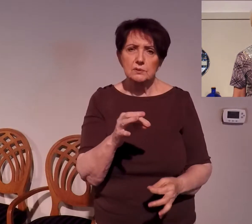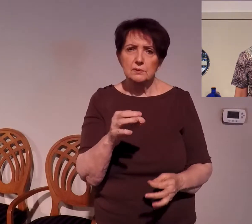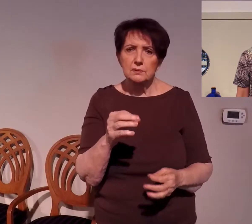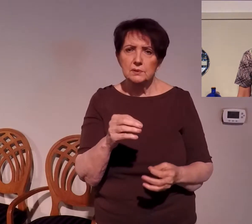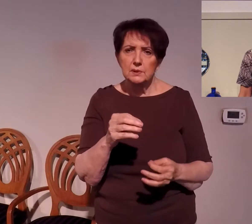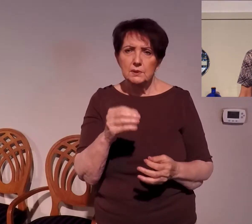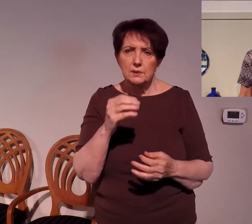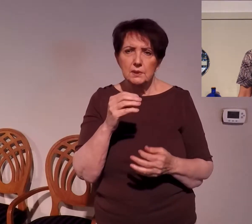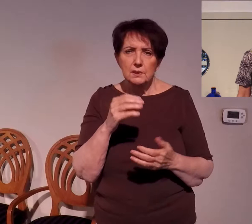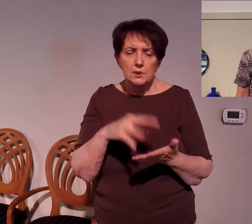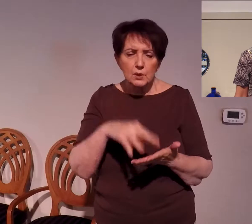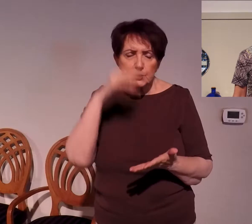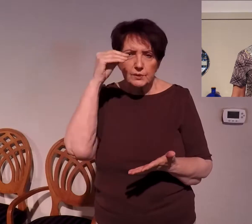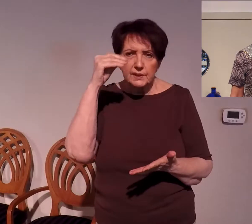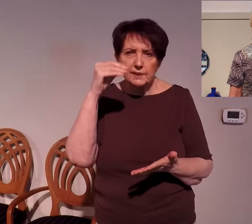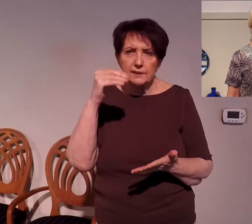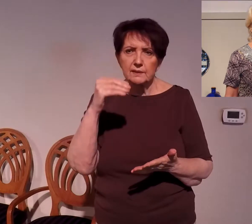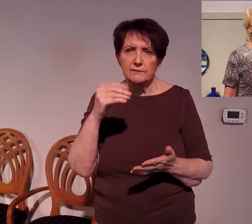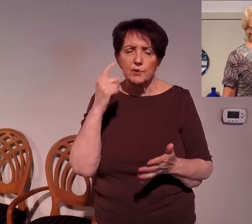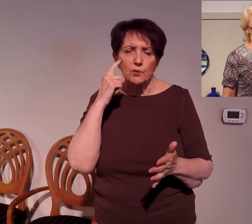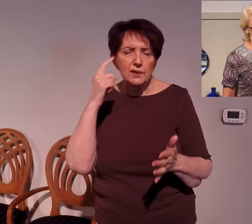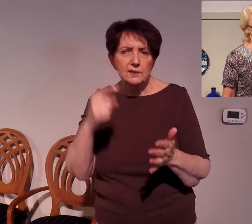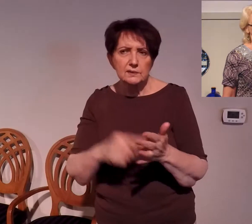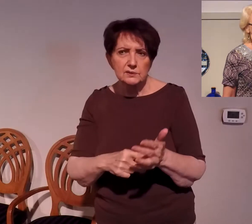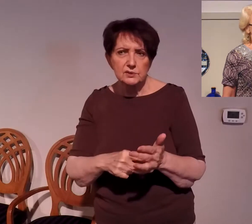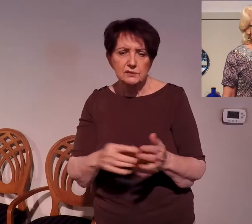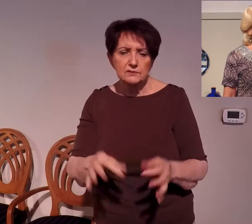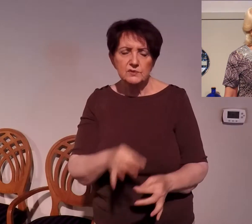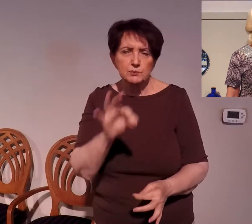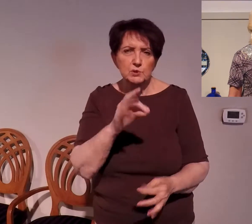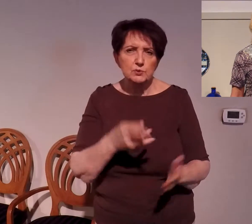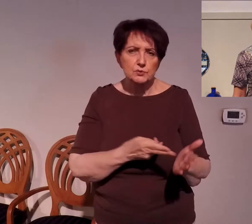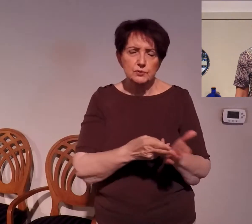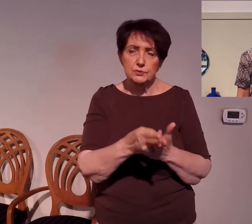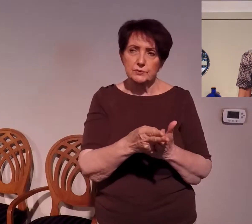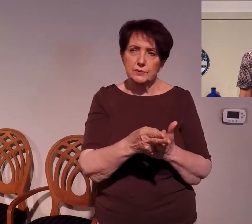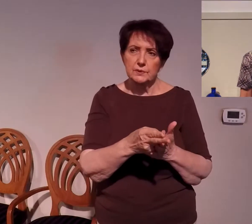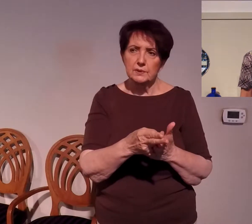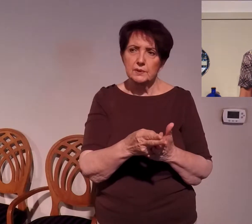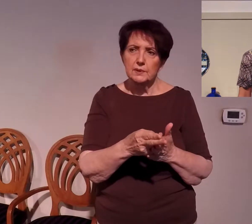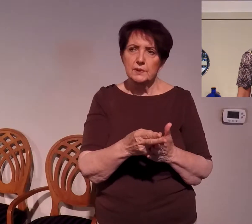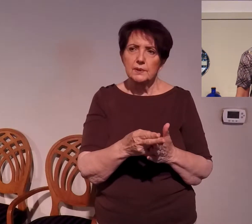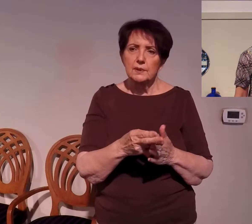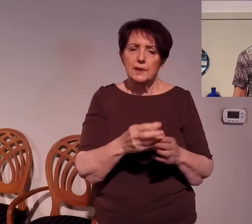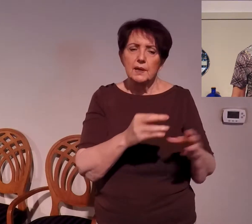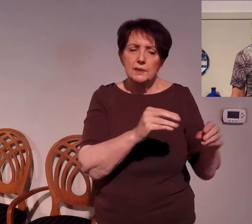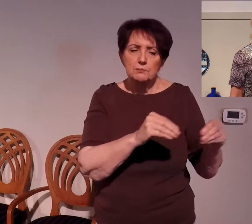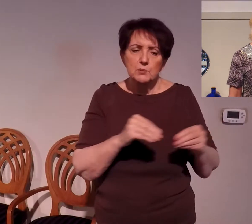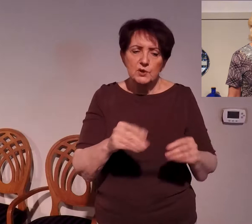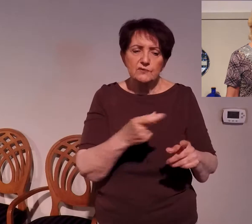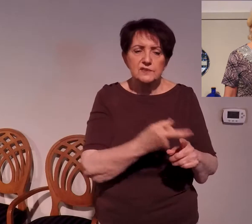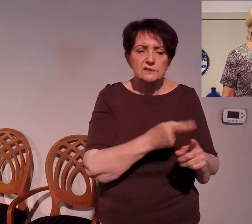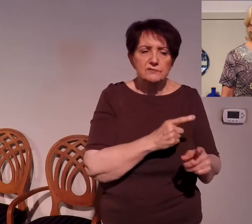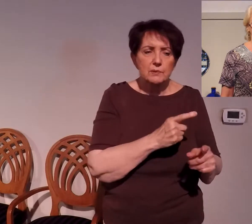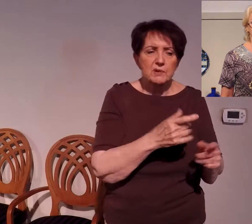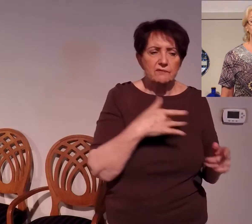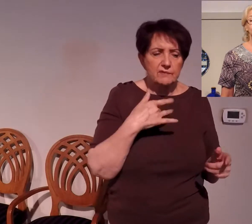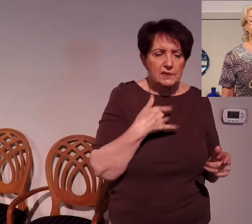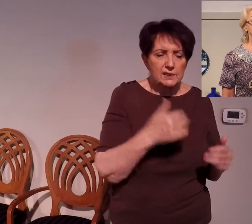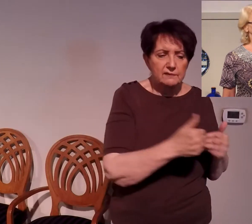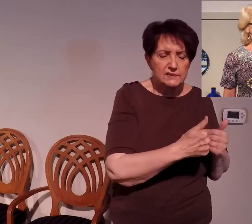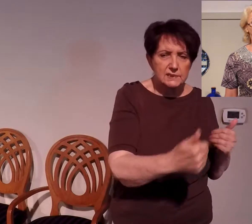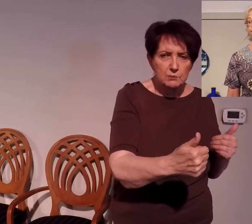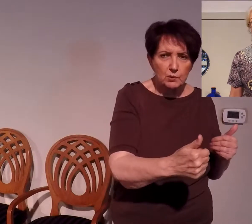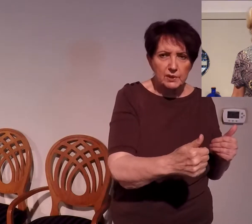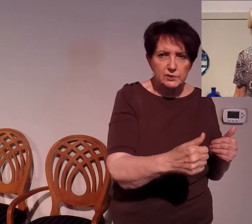and the realization of spiritual truth. And it moves us out of our sense of separation